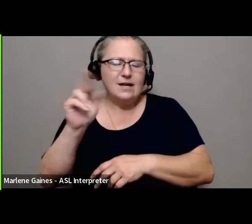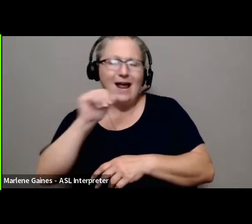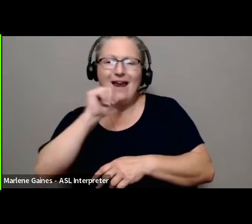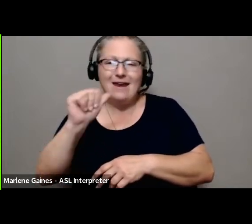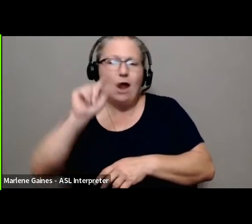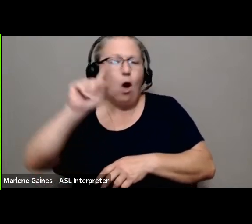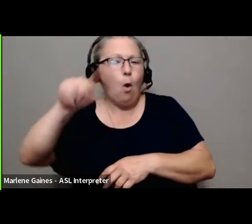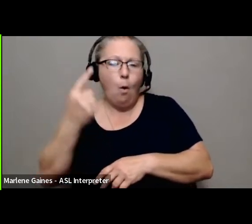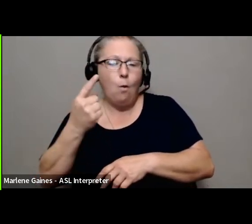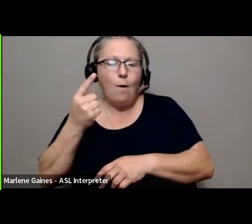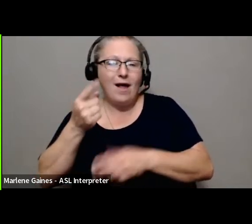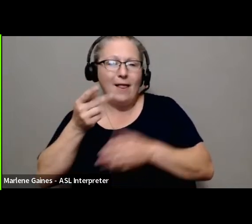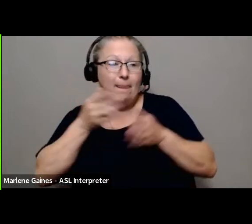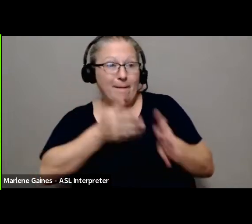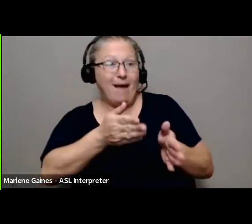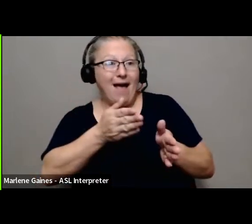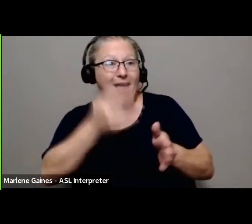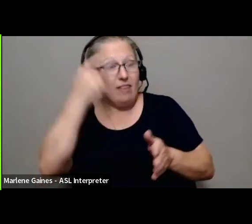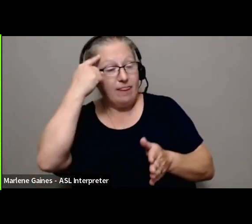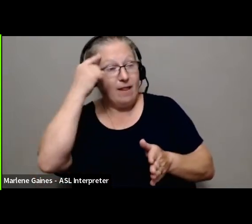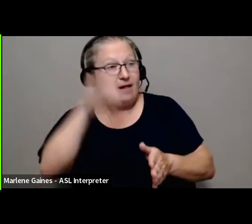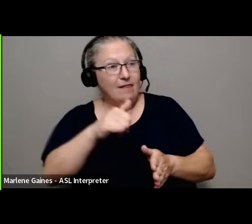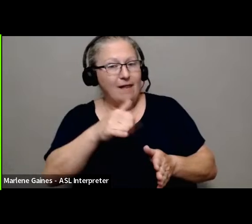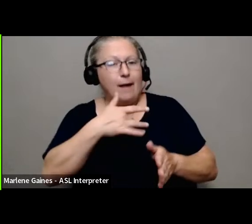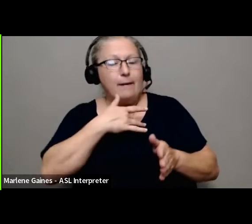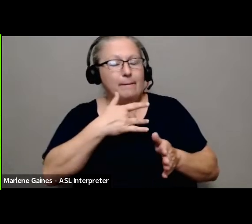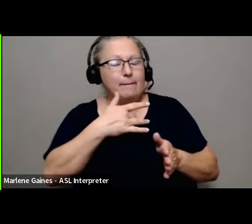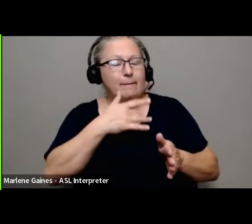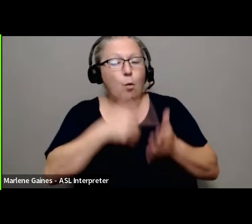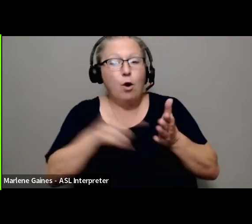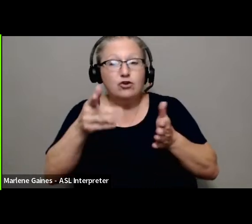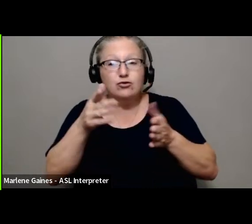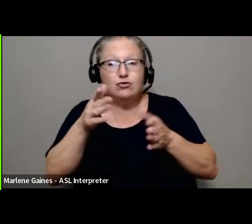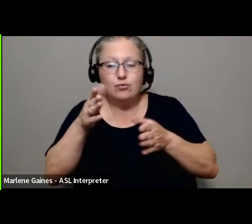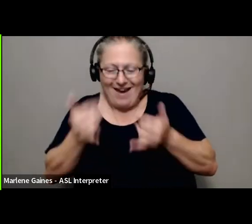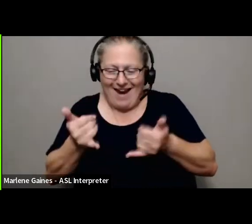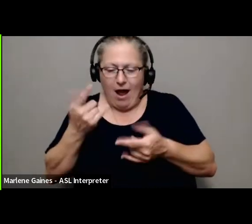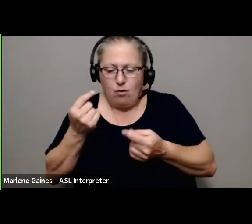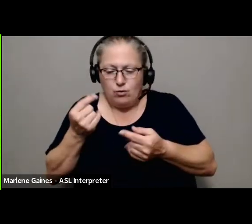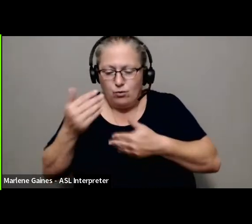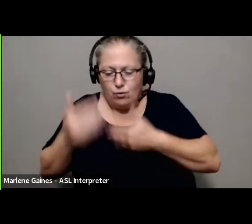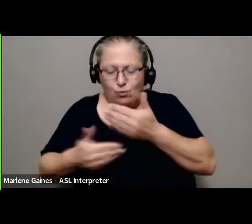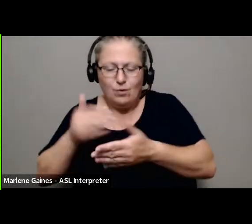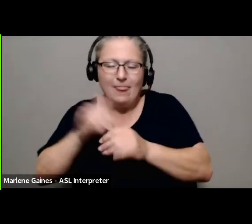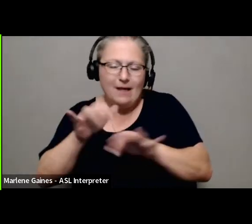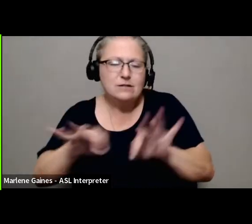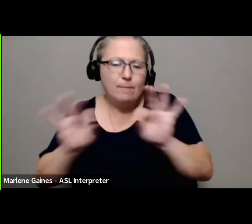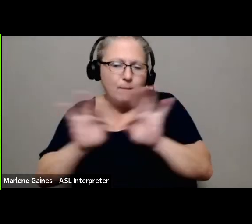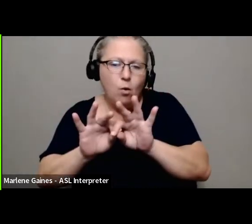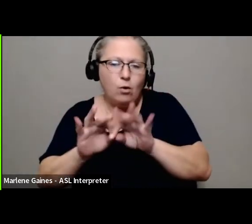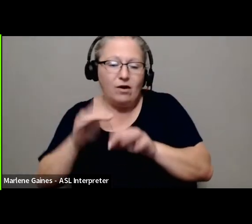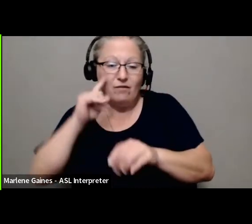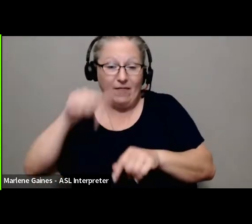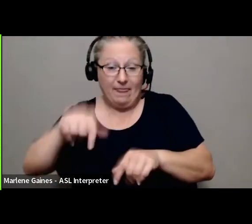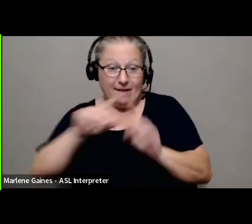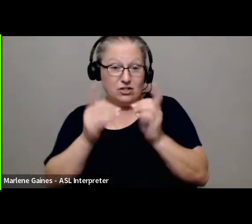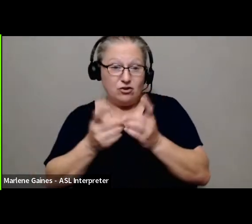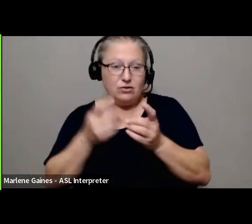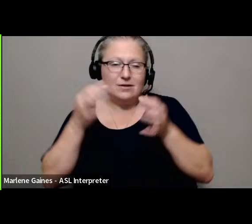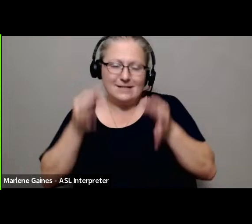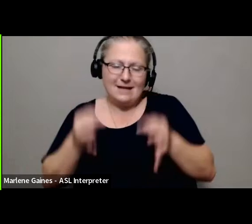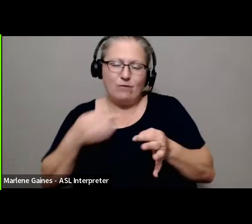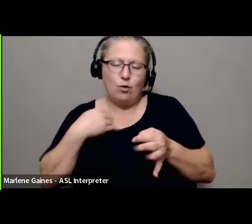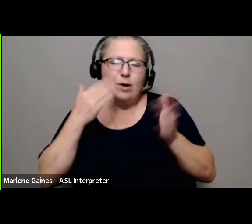path that you think you're going to take, right? It's the actual path that you are on that's important. And so I think that in this district, we definitely